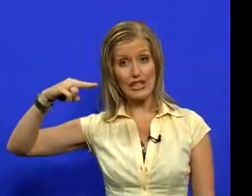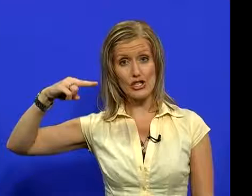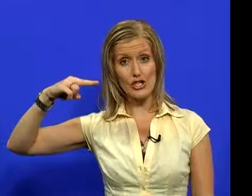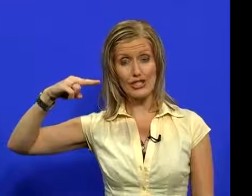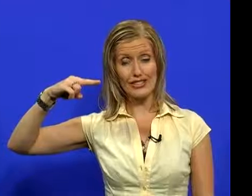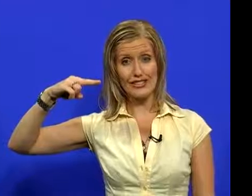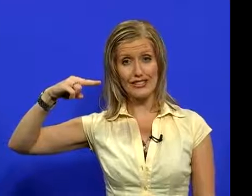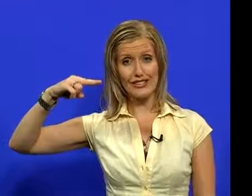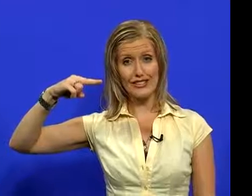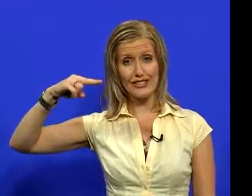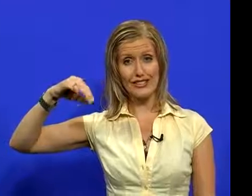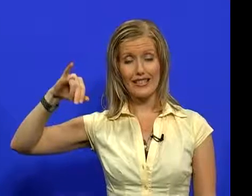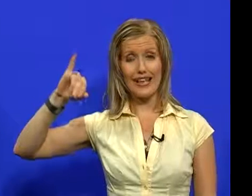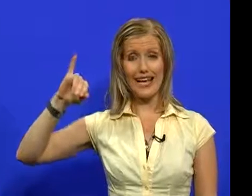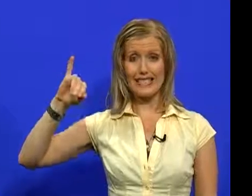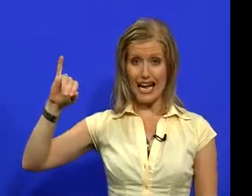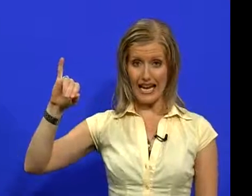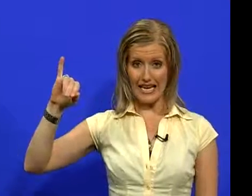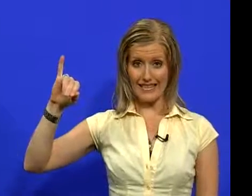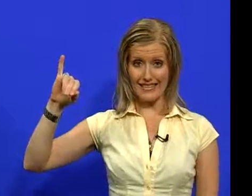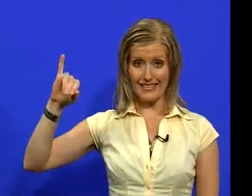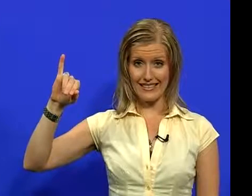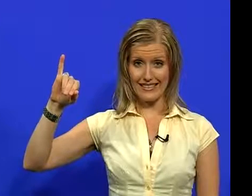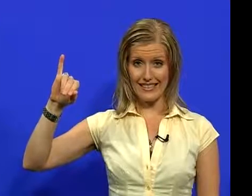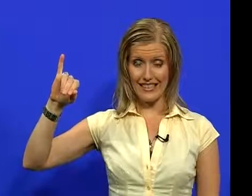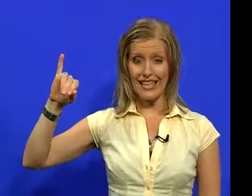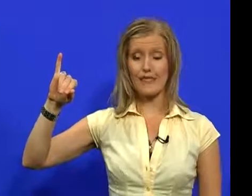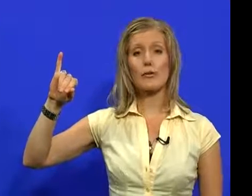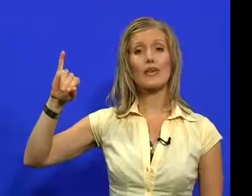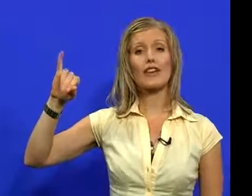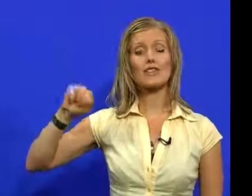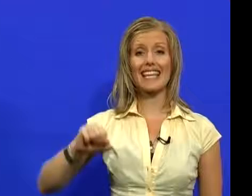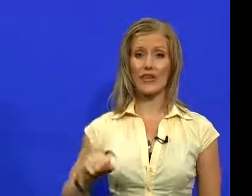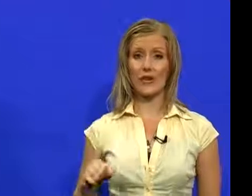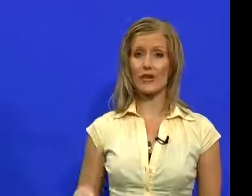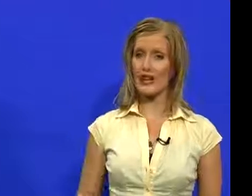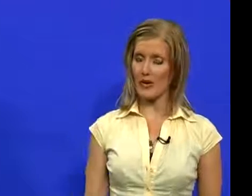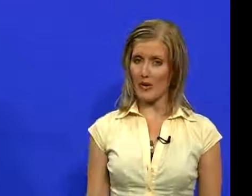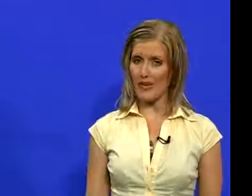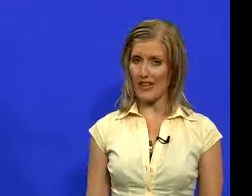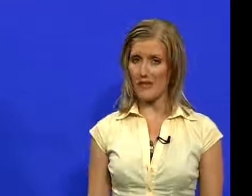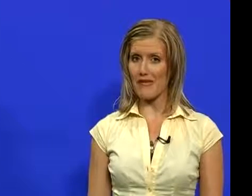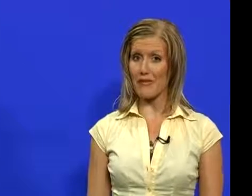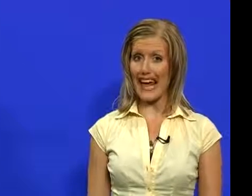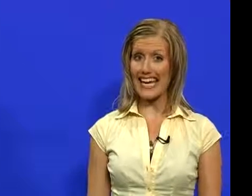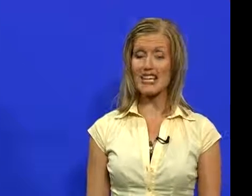H, and I. If we put that all together, can you remember the alphabet from A